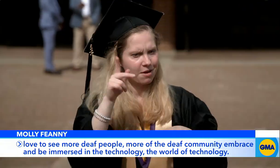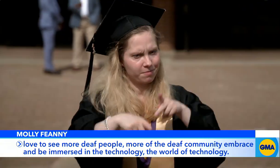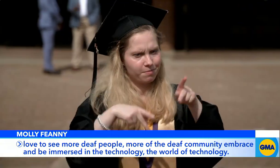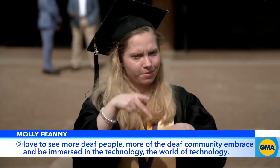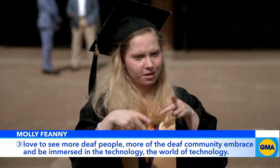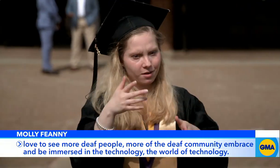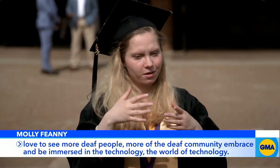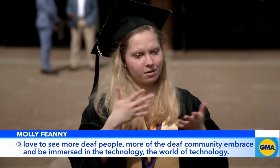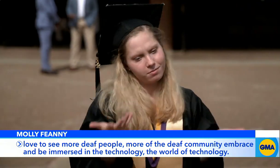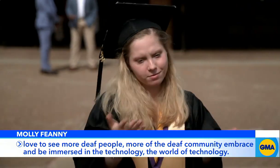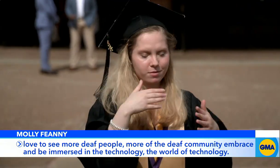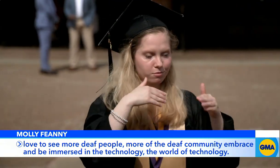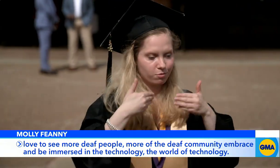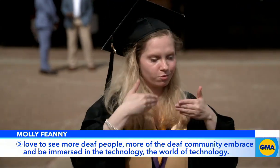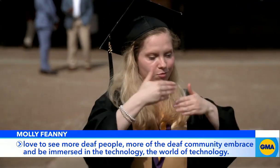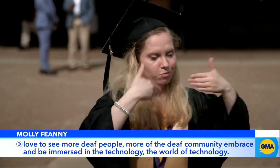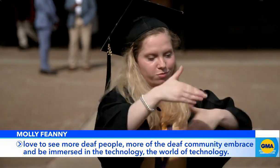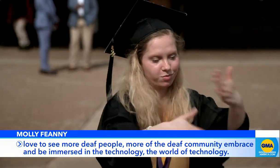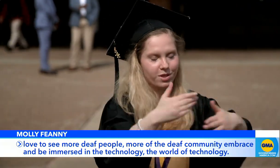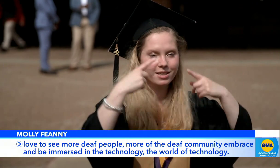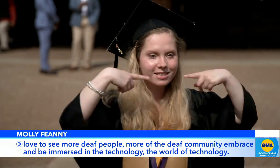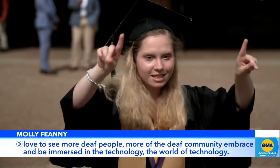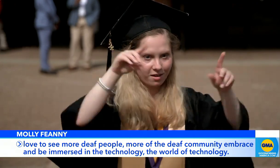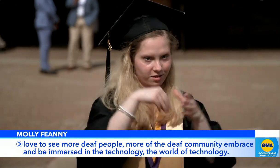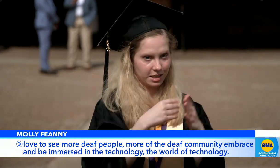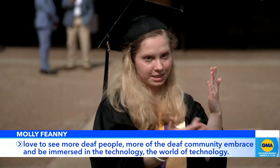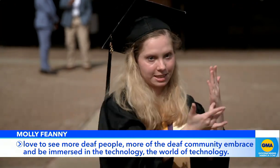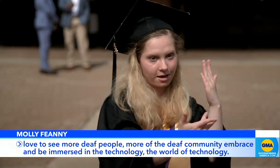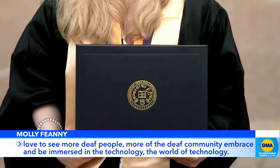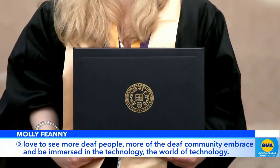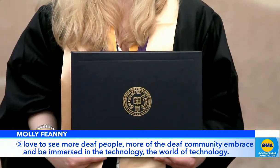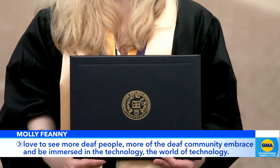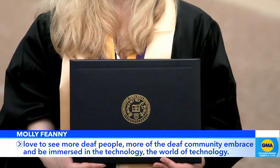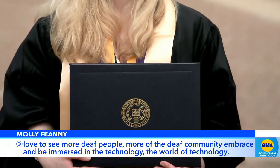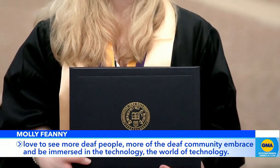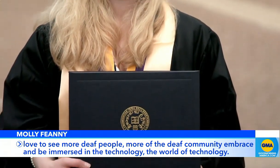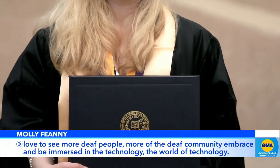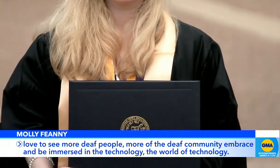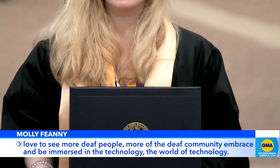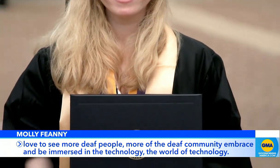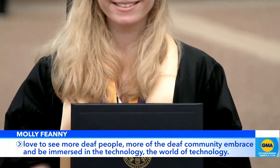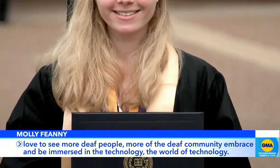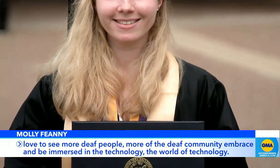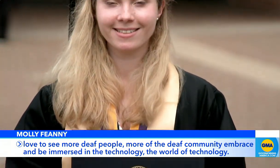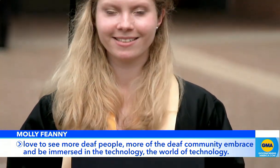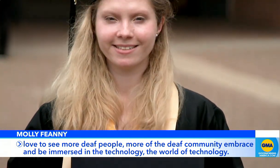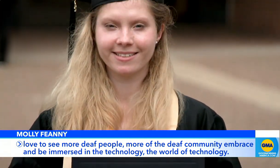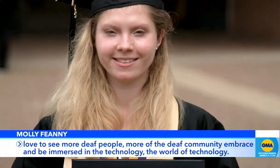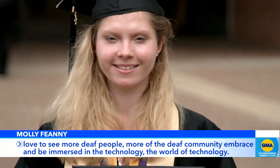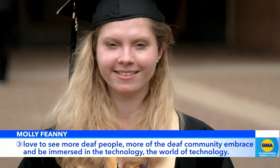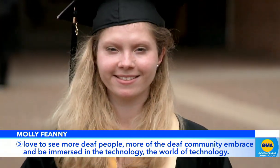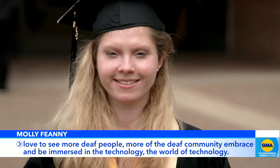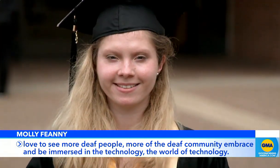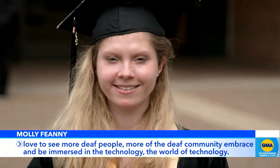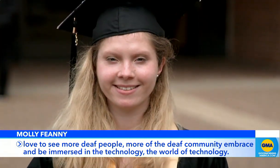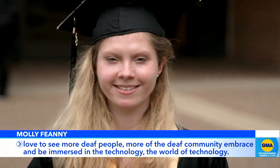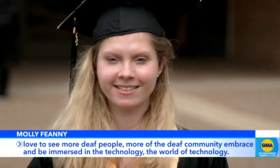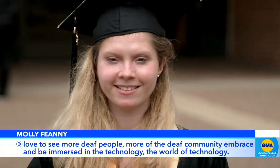I would love to see more deaf people, more of the deaf community embrace and be immersed in the world of technology.